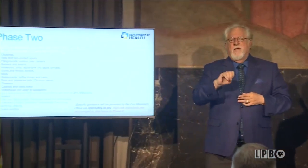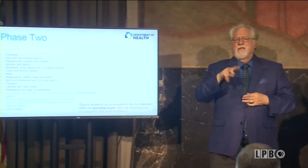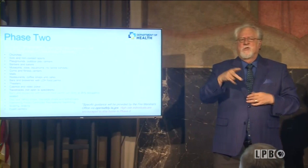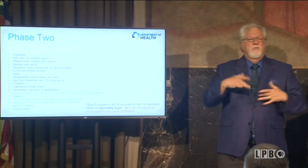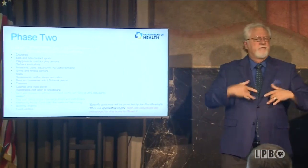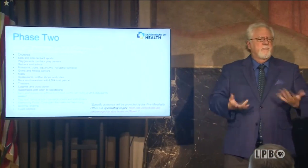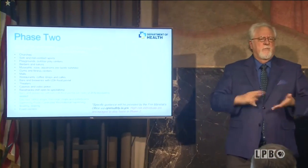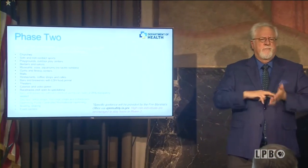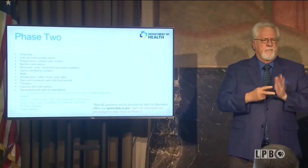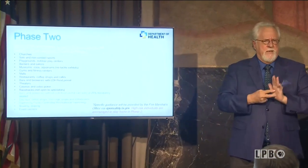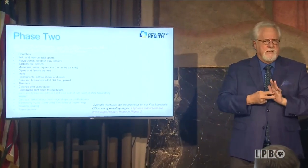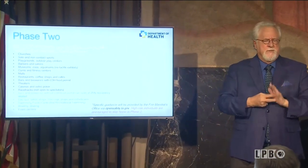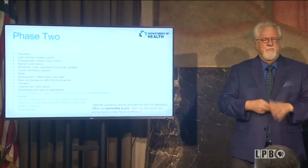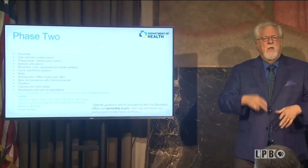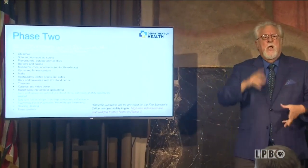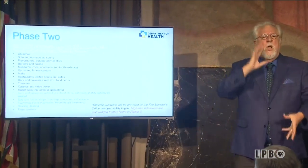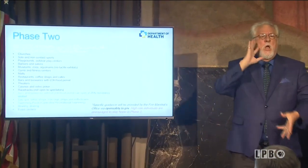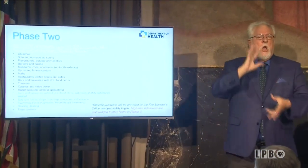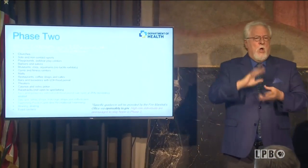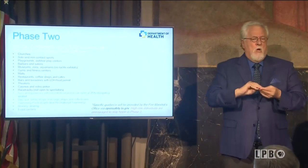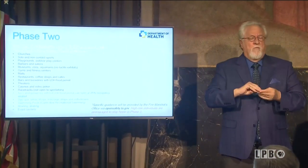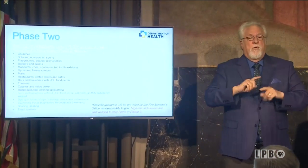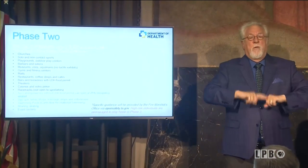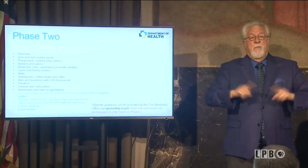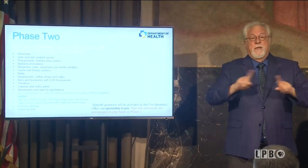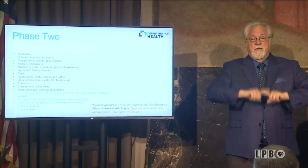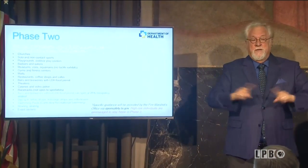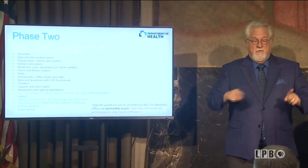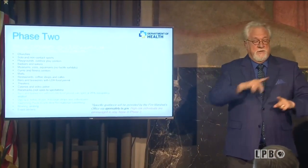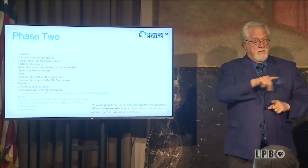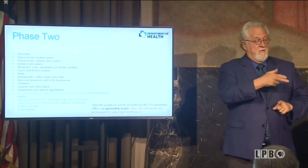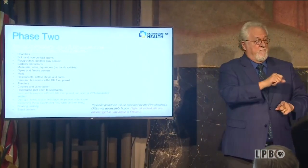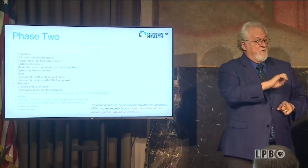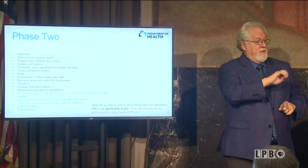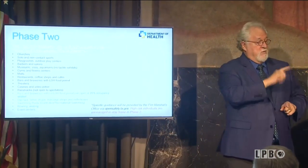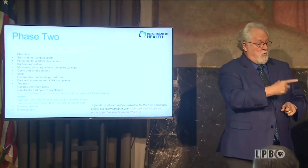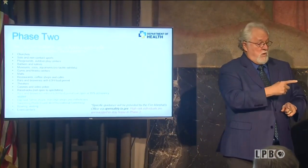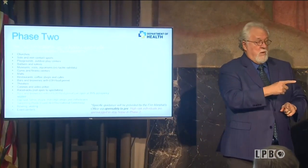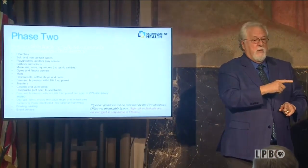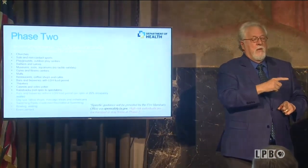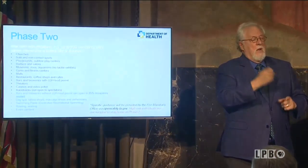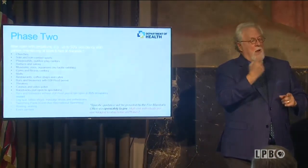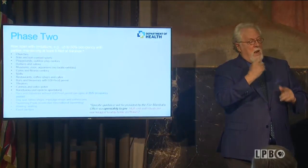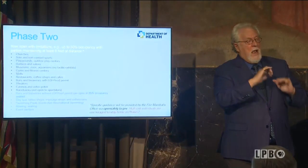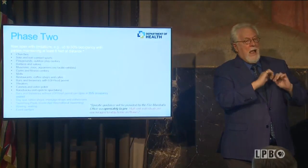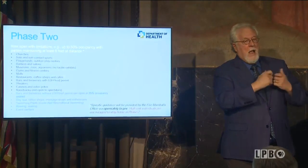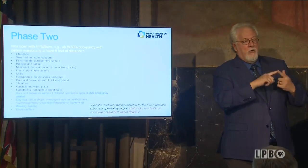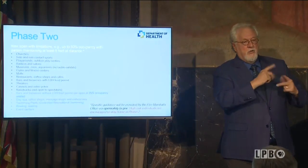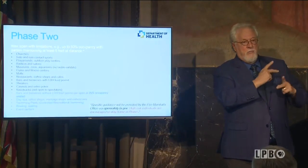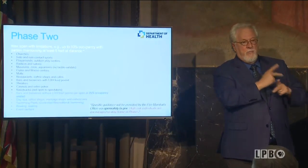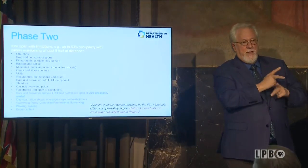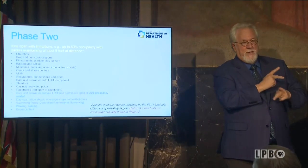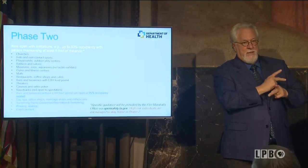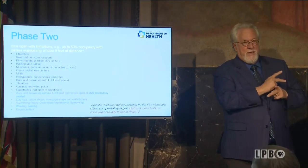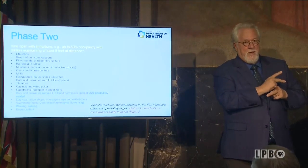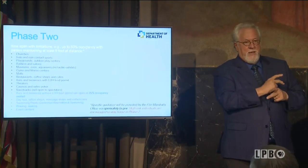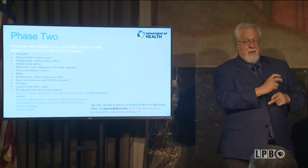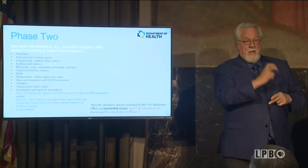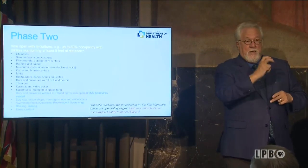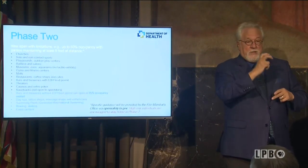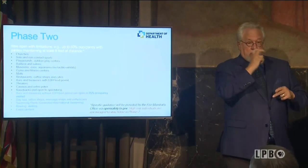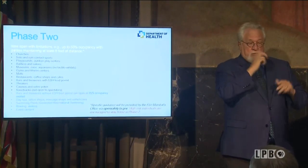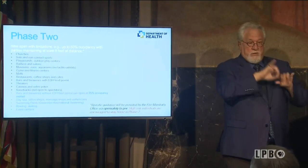like. The overall big difference between phase 1 and phase 2 is in phase 1 to understand how to maintain strict